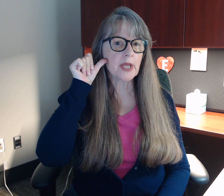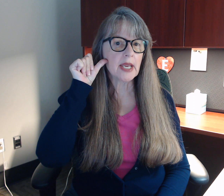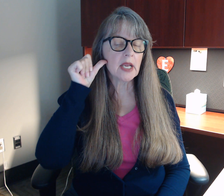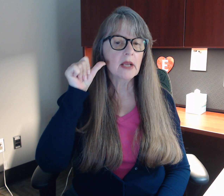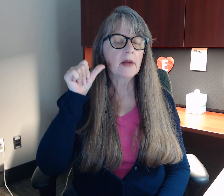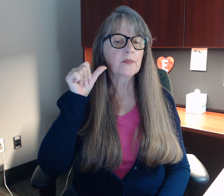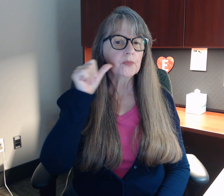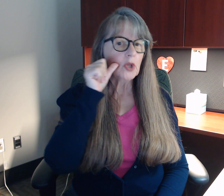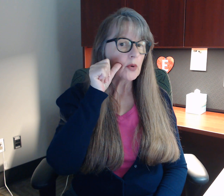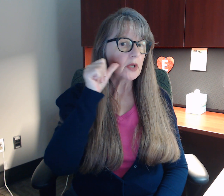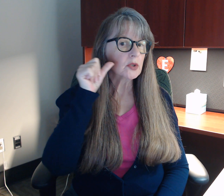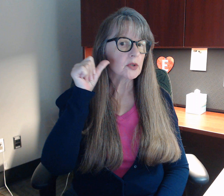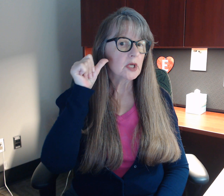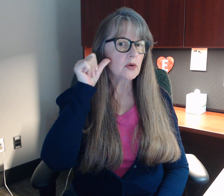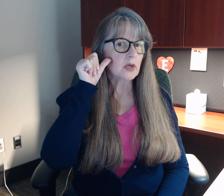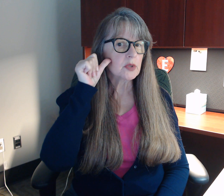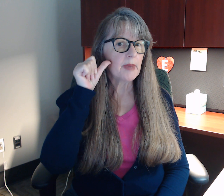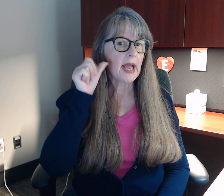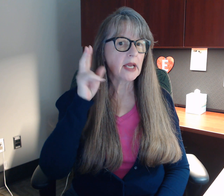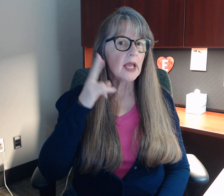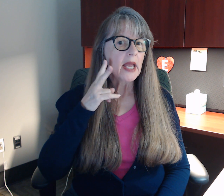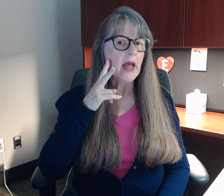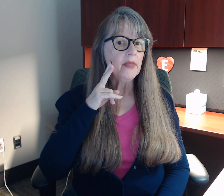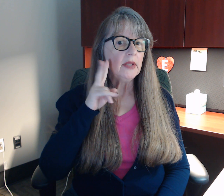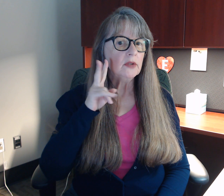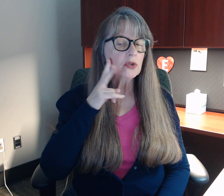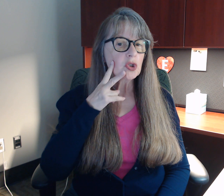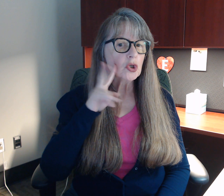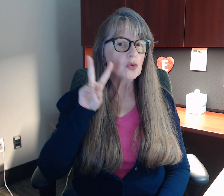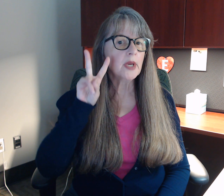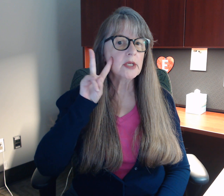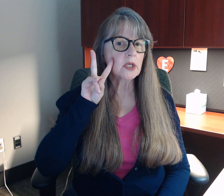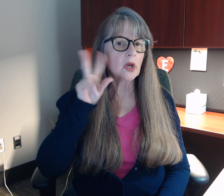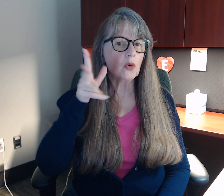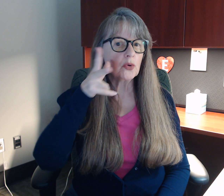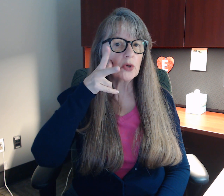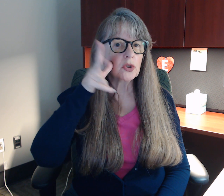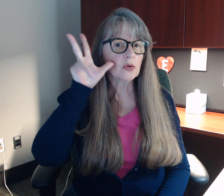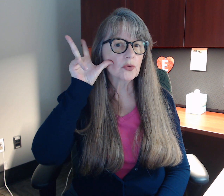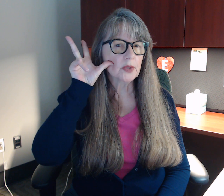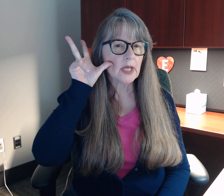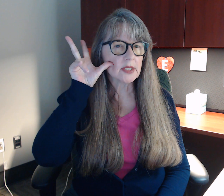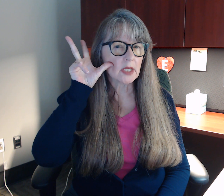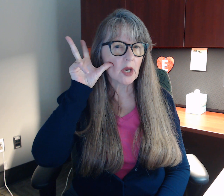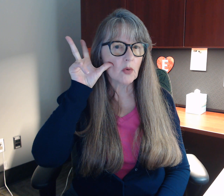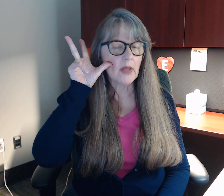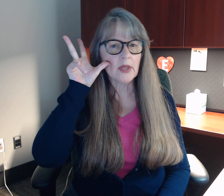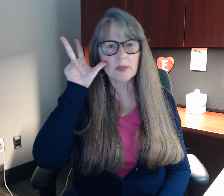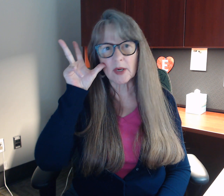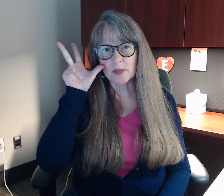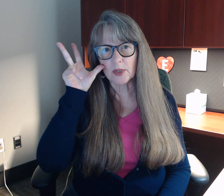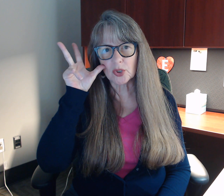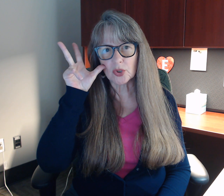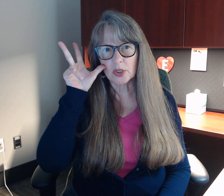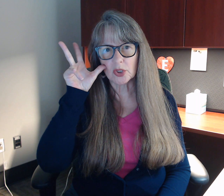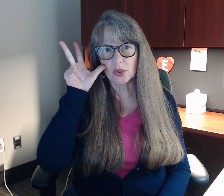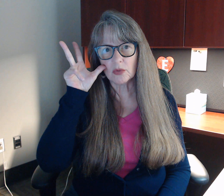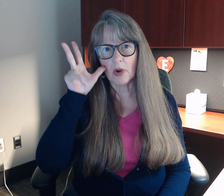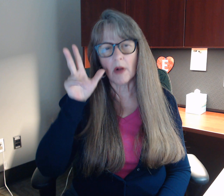yesterday. It starts here and it goes back, and then 2 days ago. You can do 3 days ago, and that's about as much as you can do